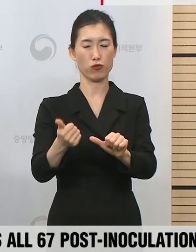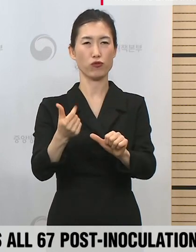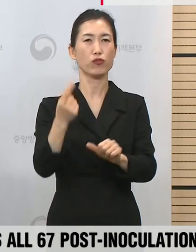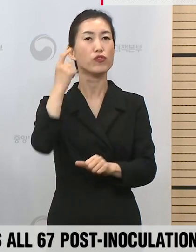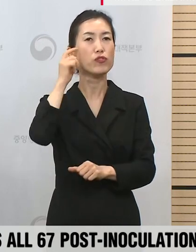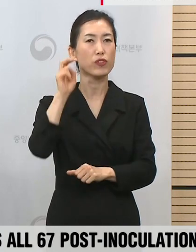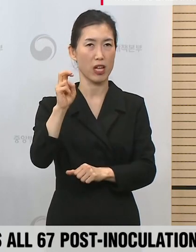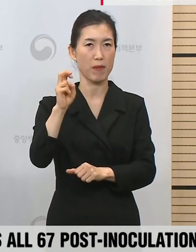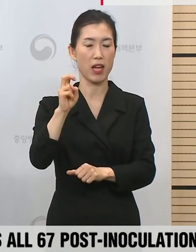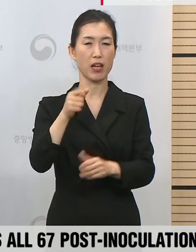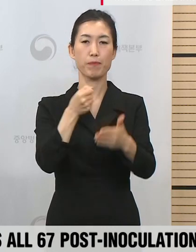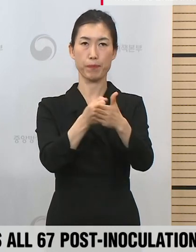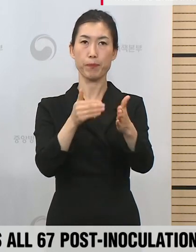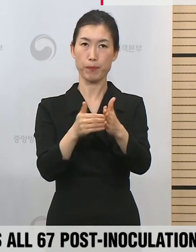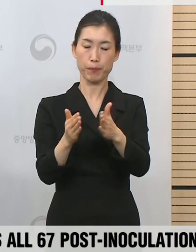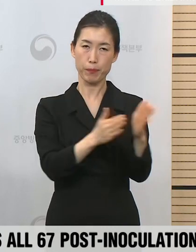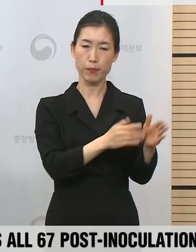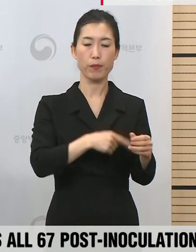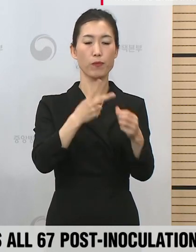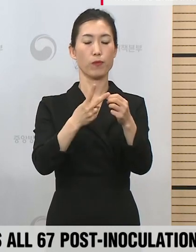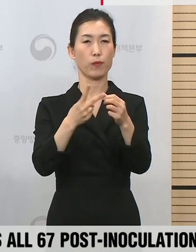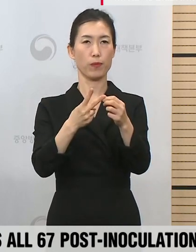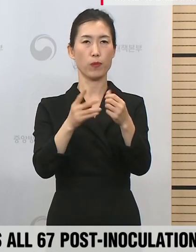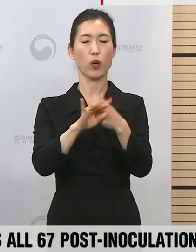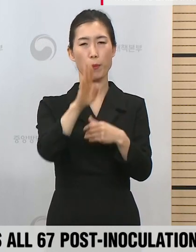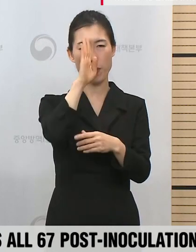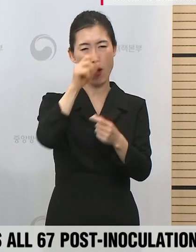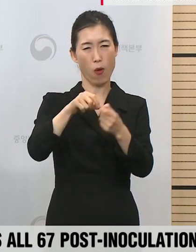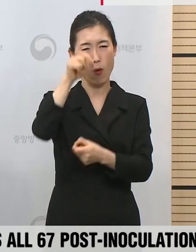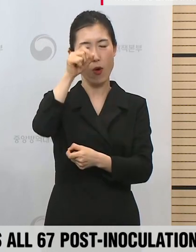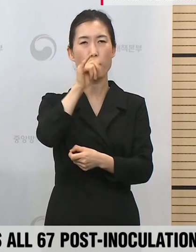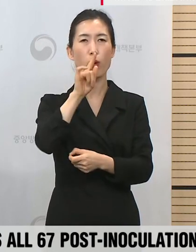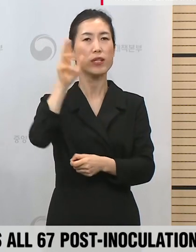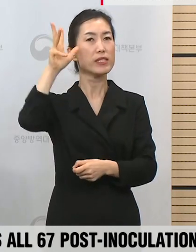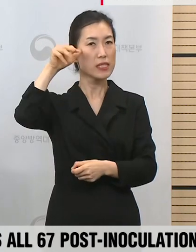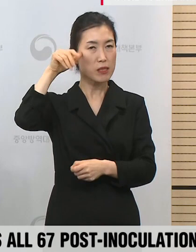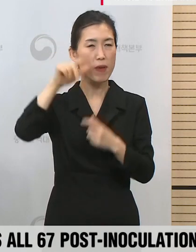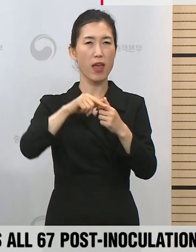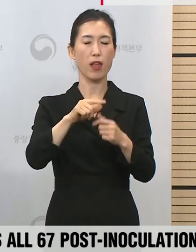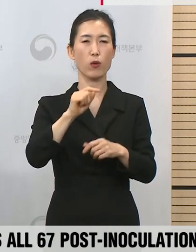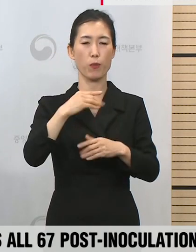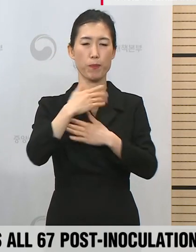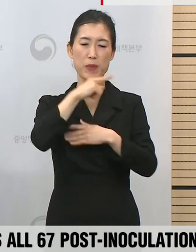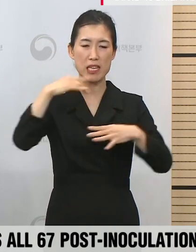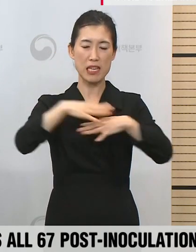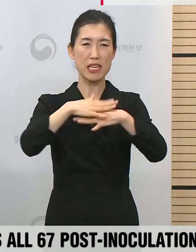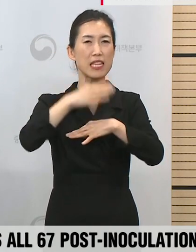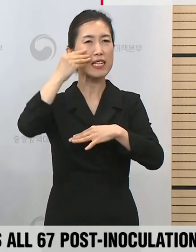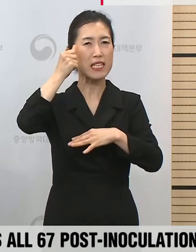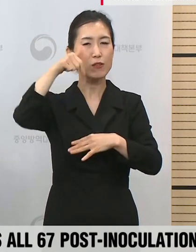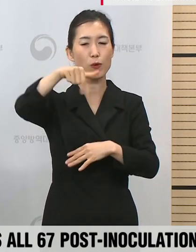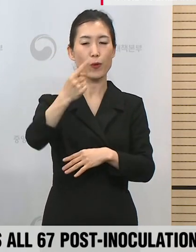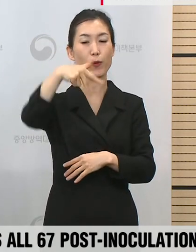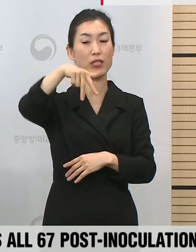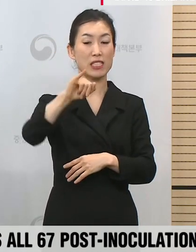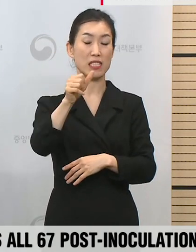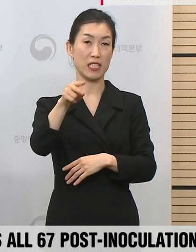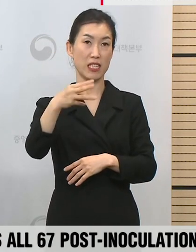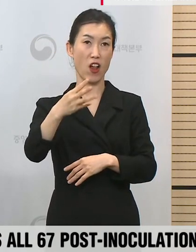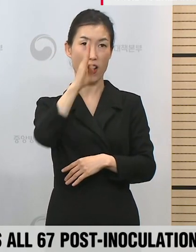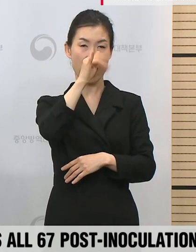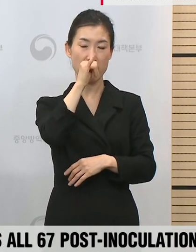this case was the reason. The reason for this case was pneumonia symptoms. And the second case was